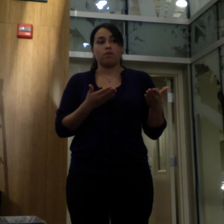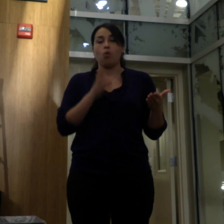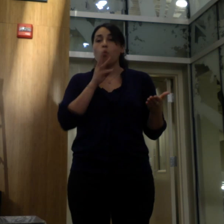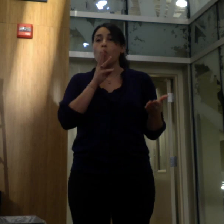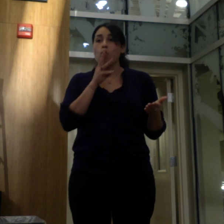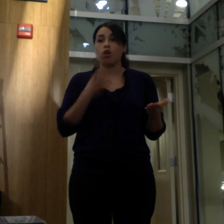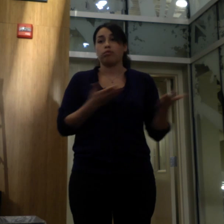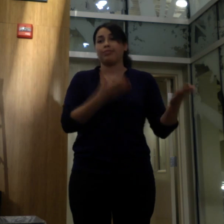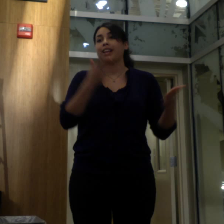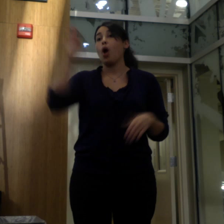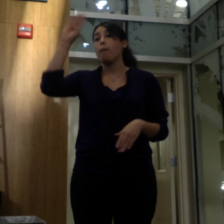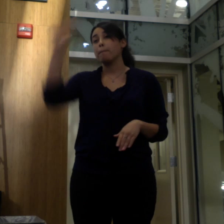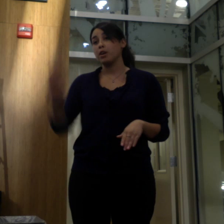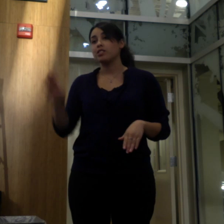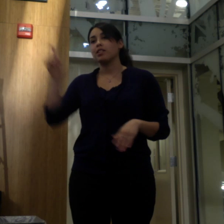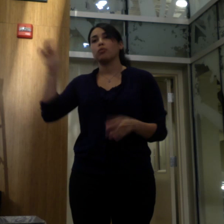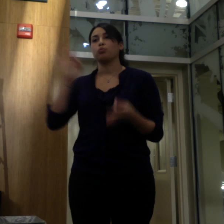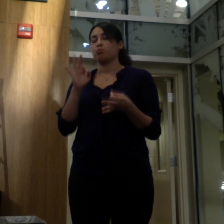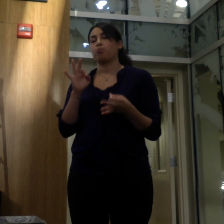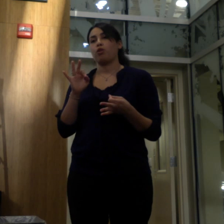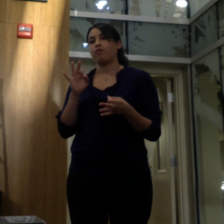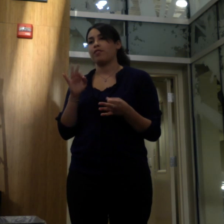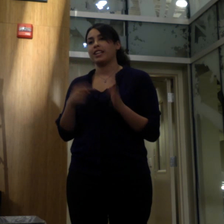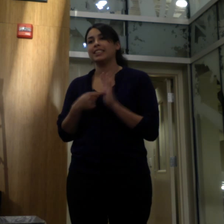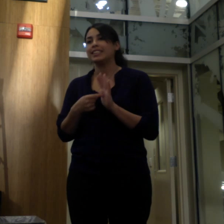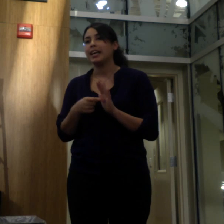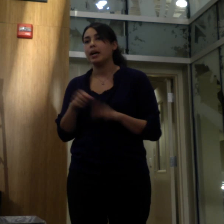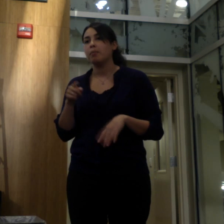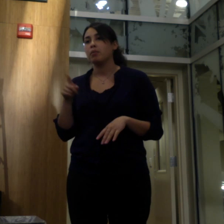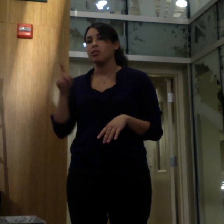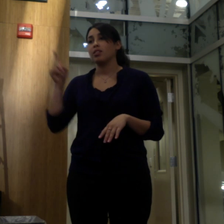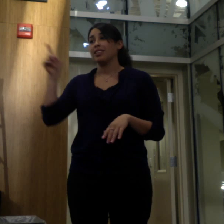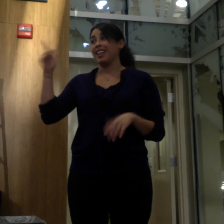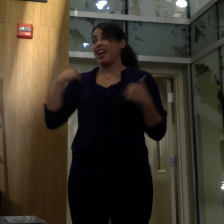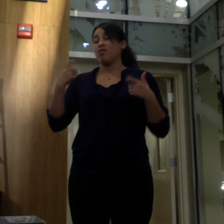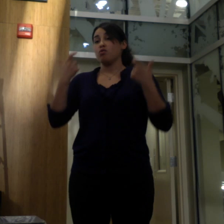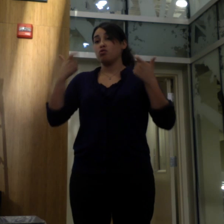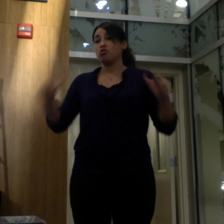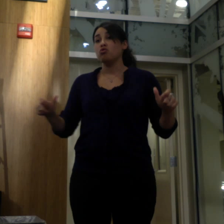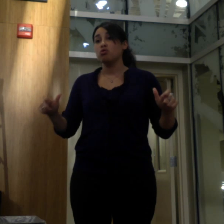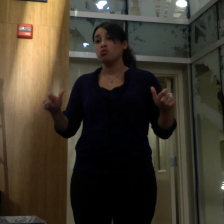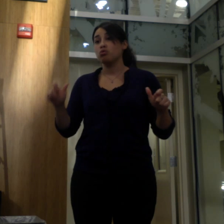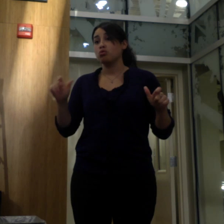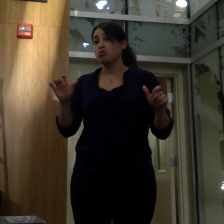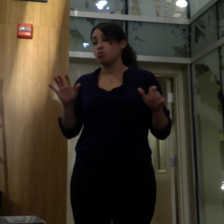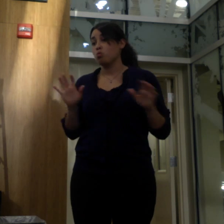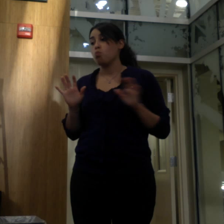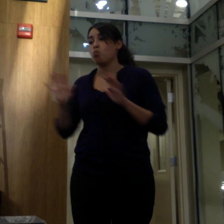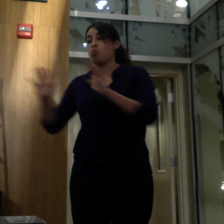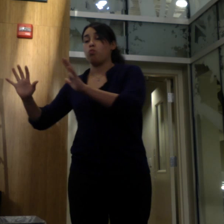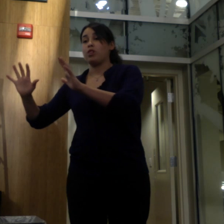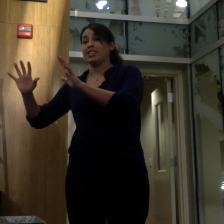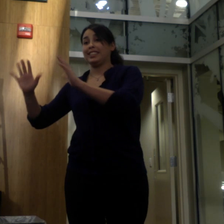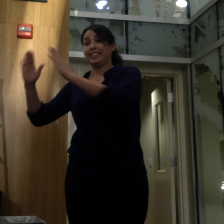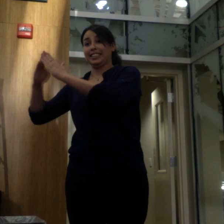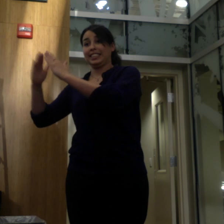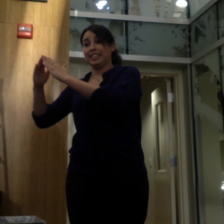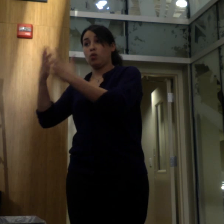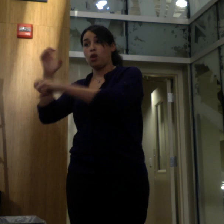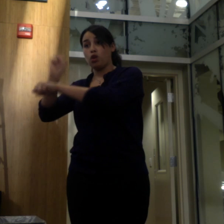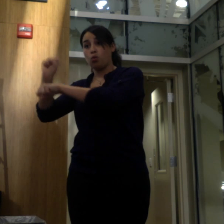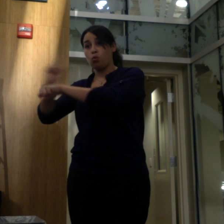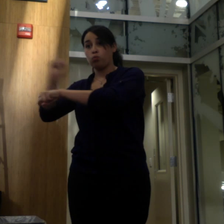With the drought that they're experiencing right now, everyone had that huge major push to the cities when they all wanted to have work,